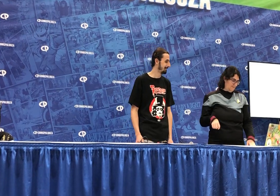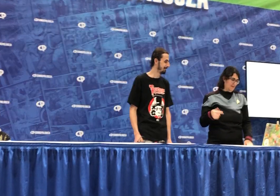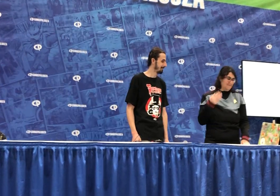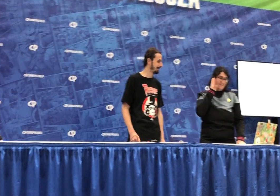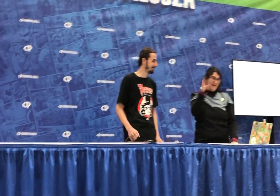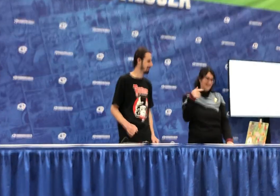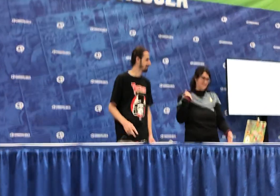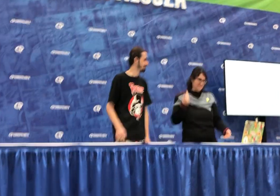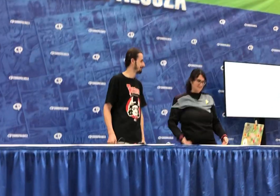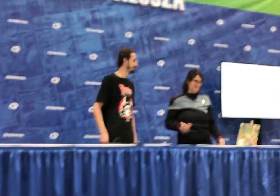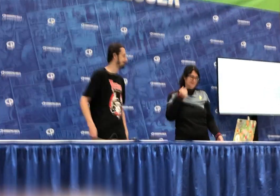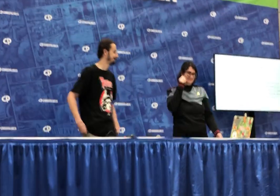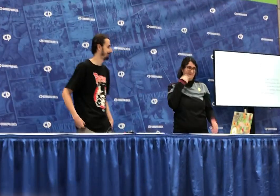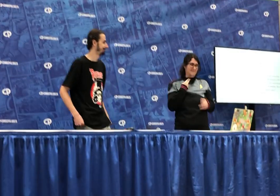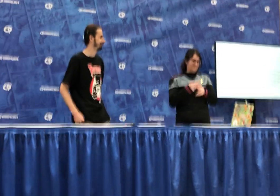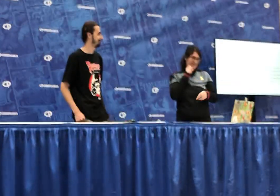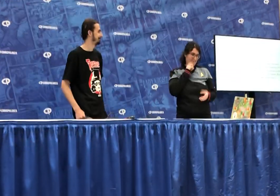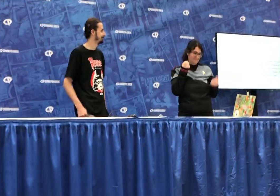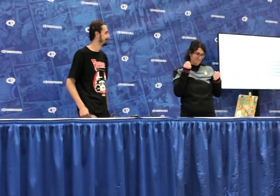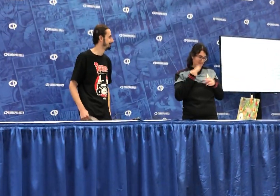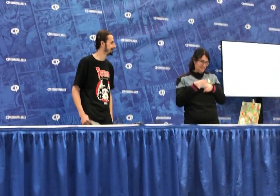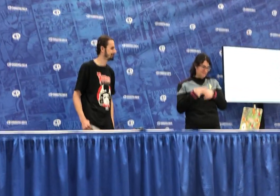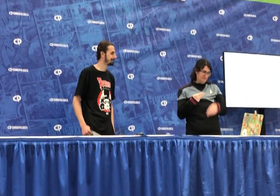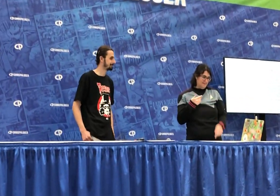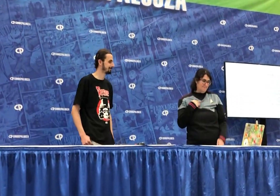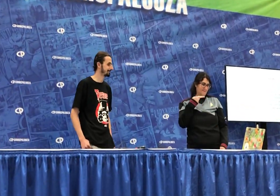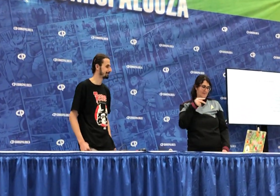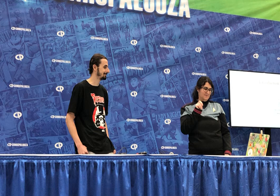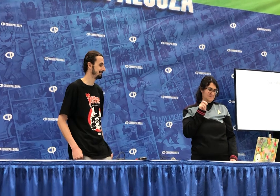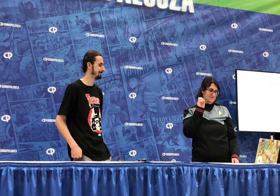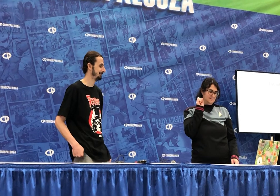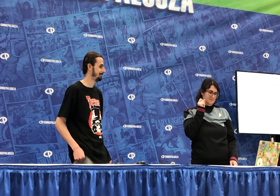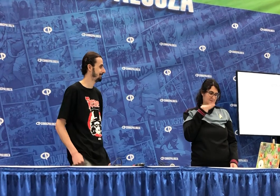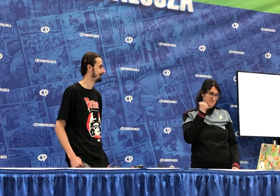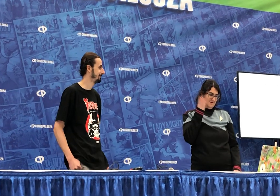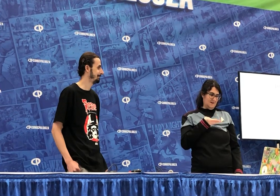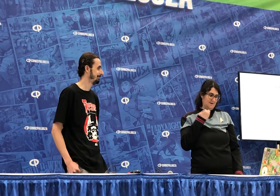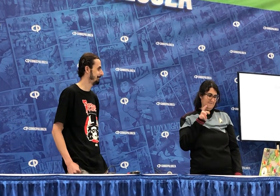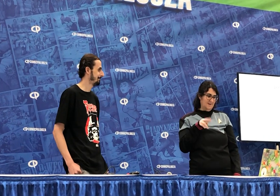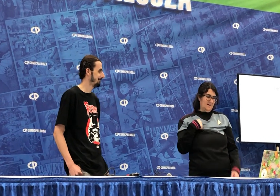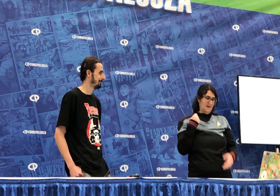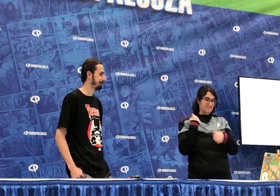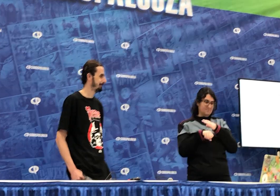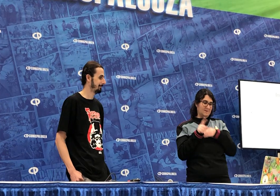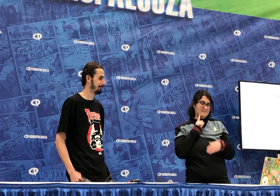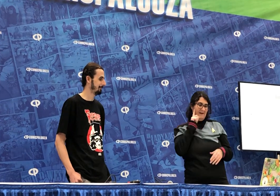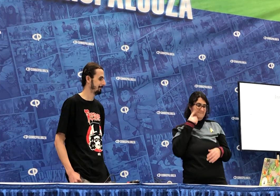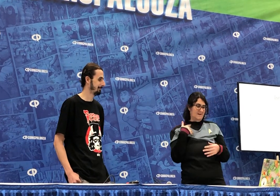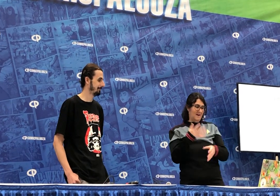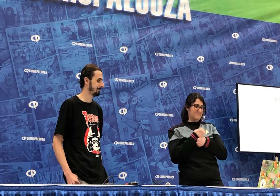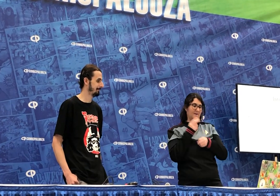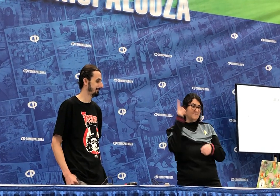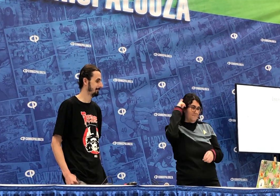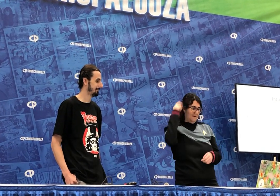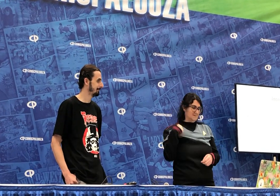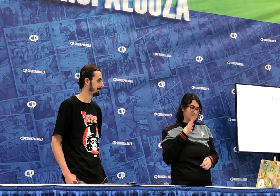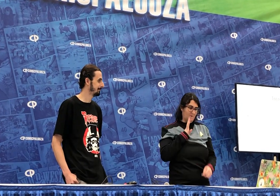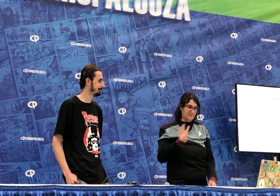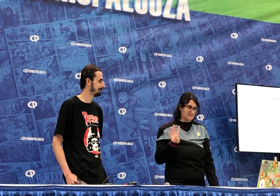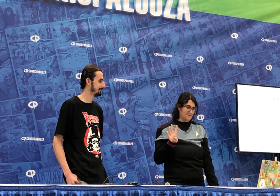Moving on. Hi there, I'm Sarah. My pronouns are she, her. I was born deaf, and I received